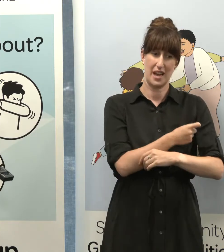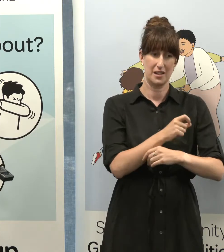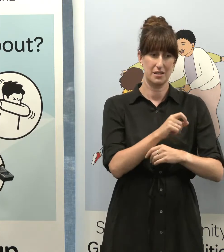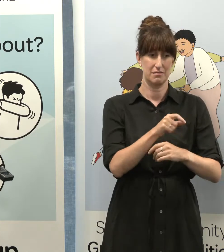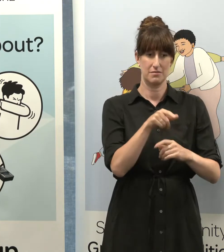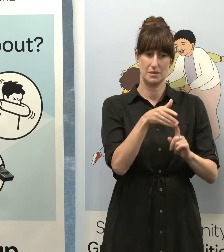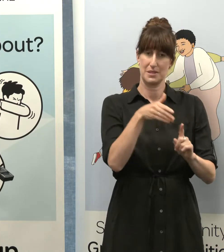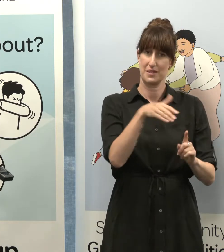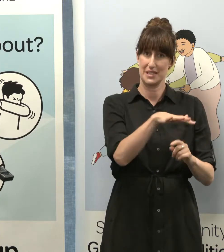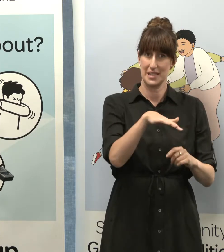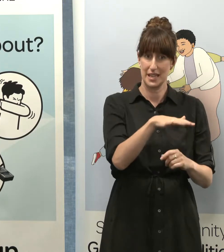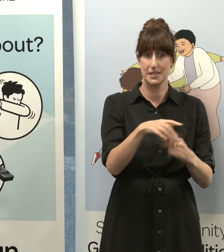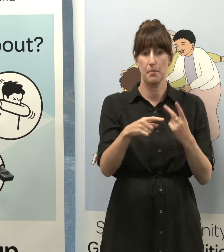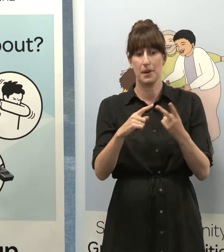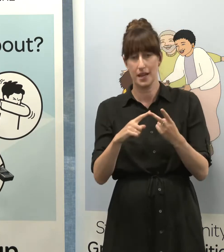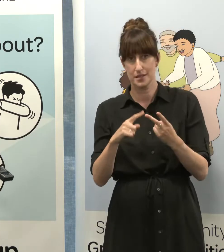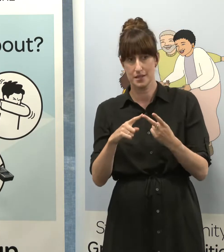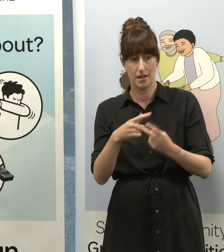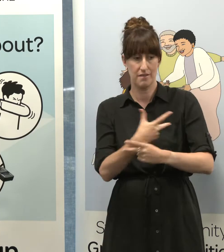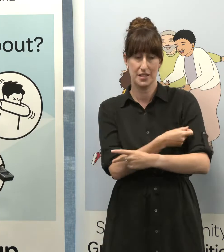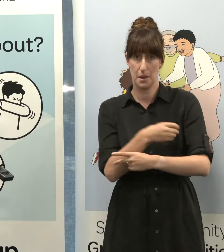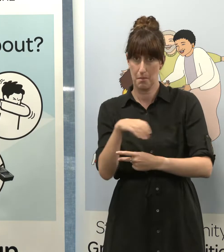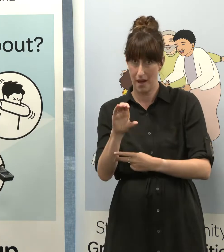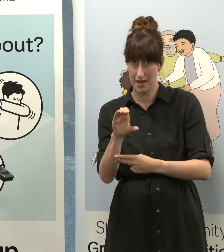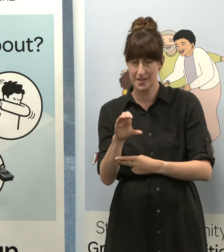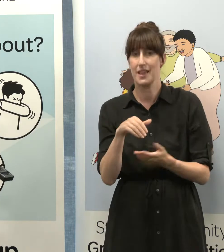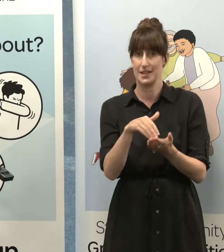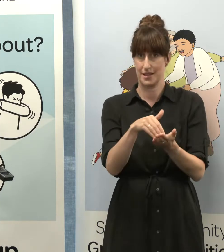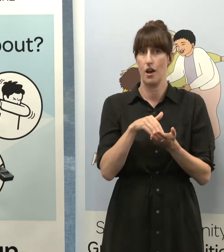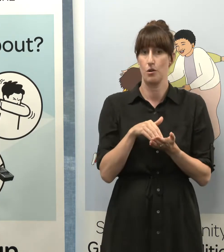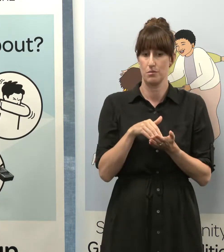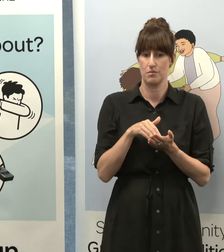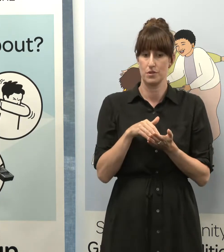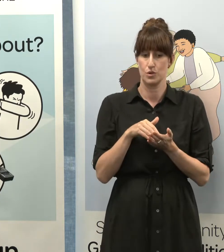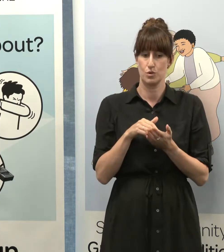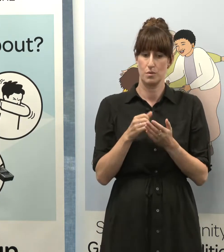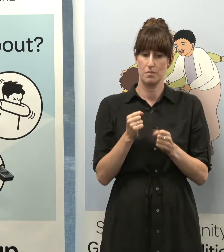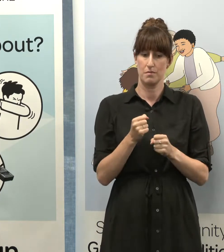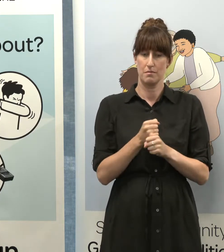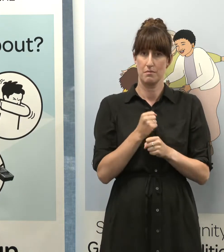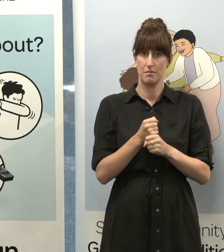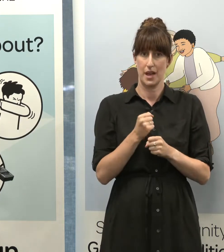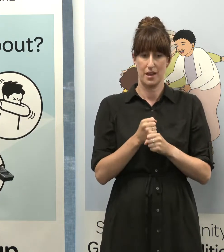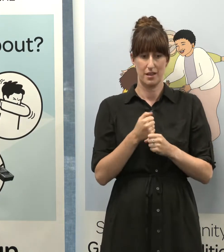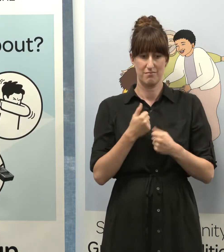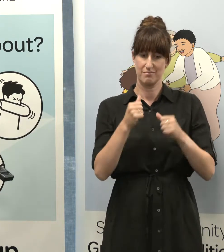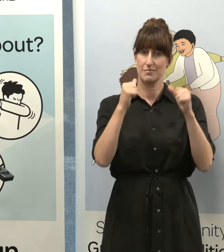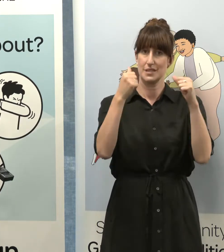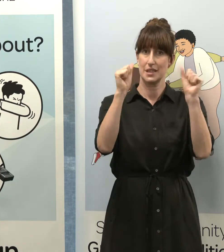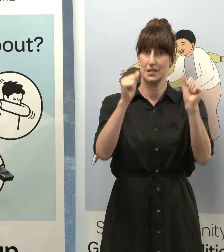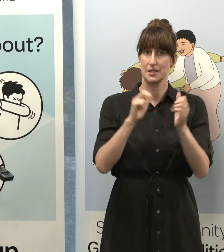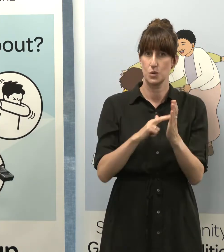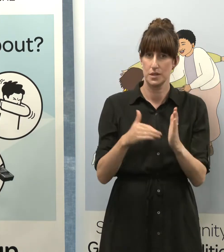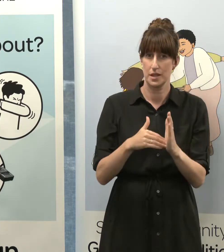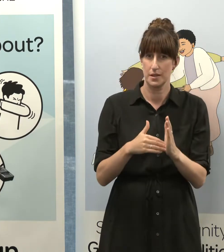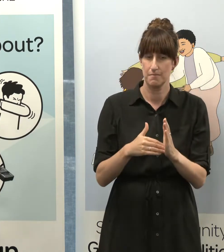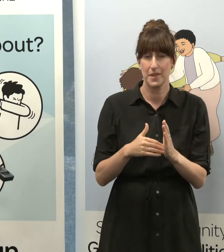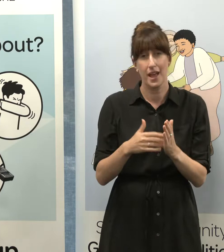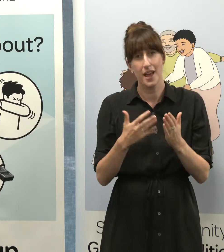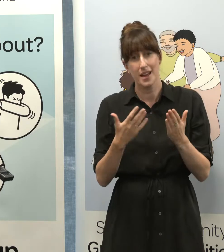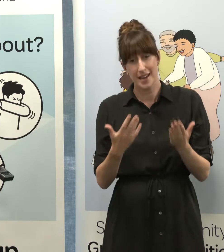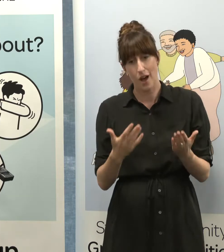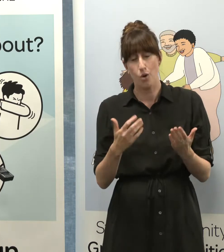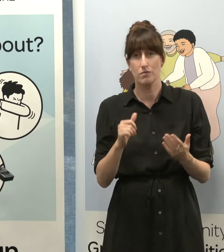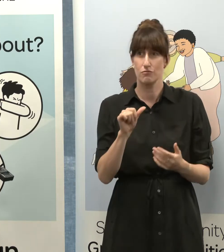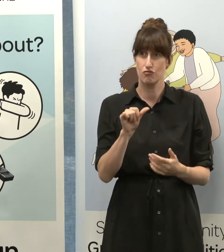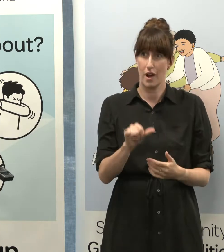high vaccination rate. And the questions that, of course, it's right to be asking now is how much longer are those mandates appropriate for?